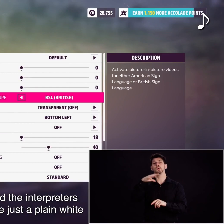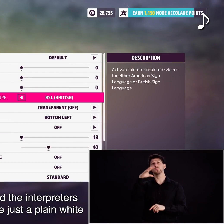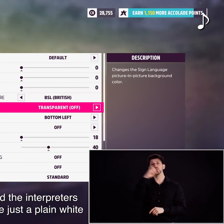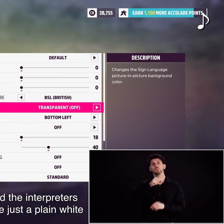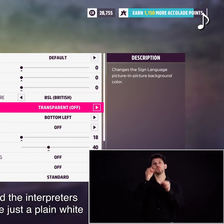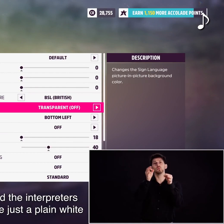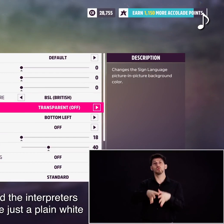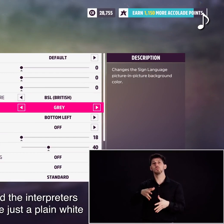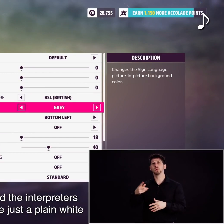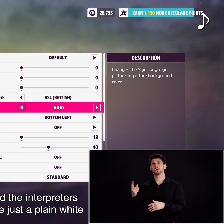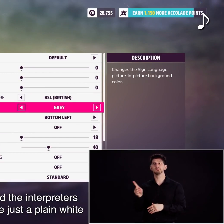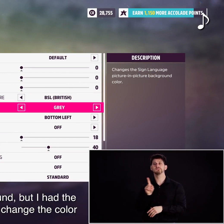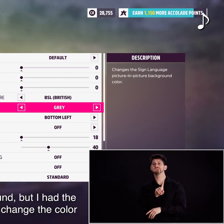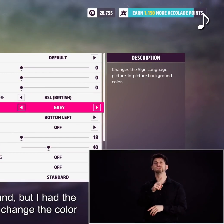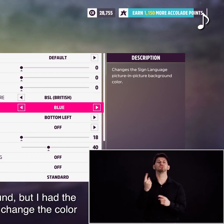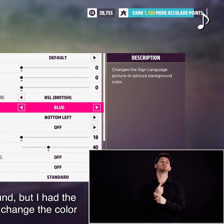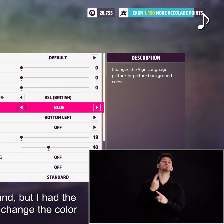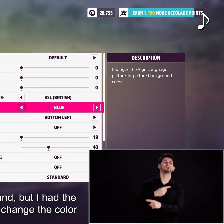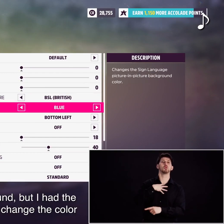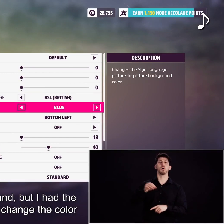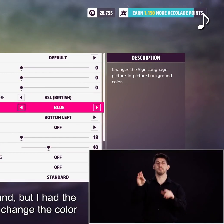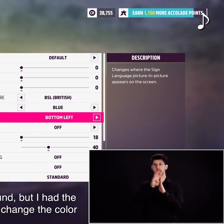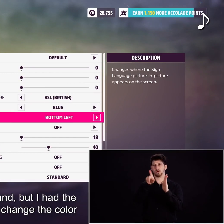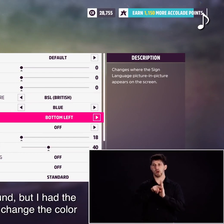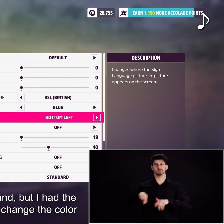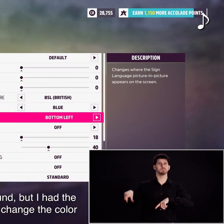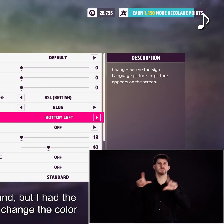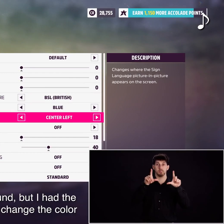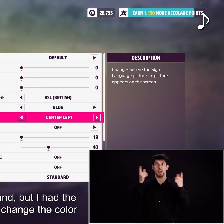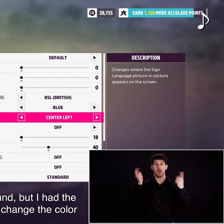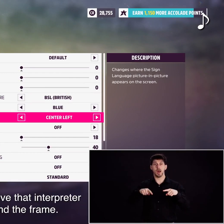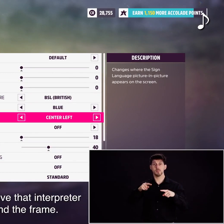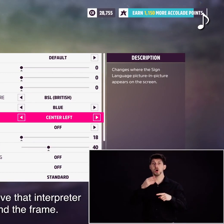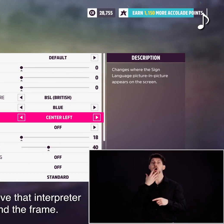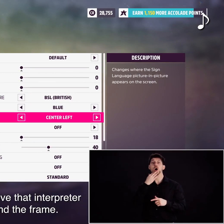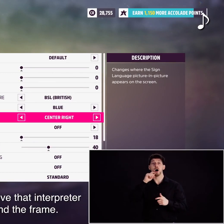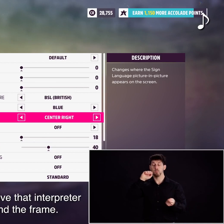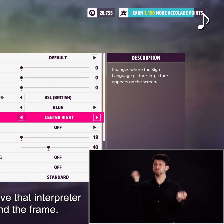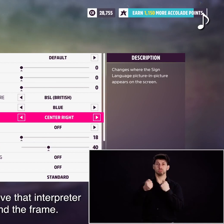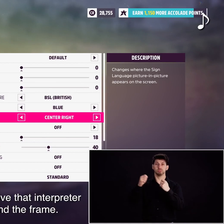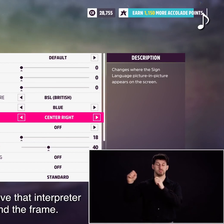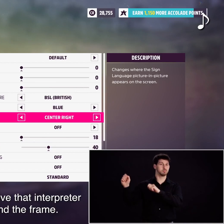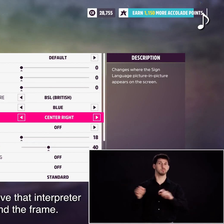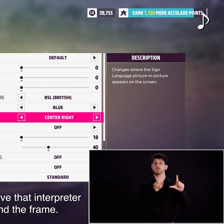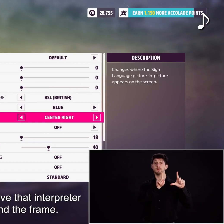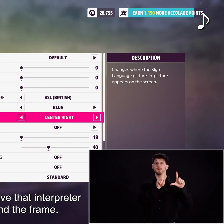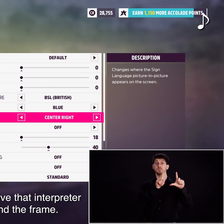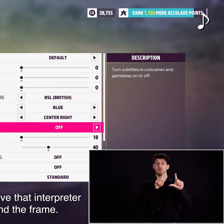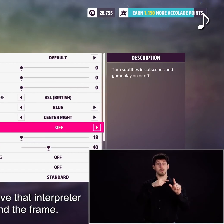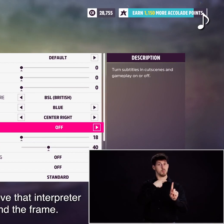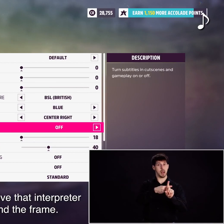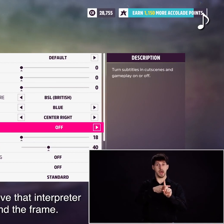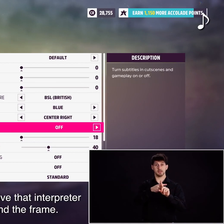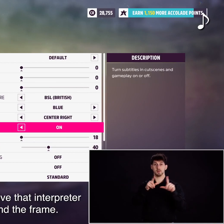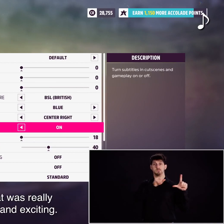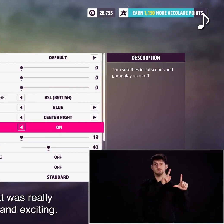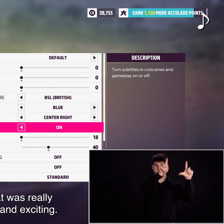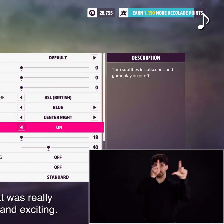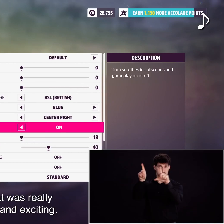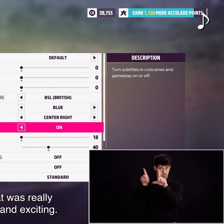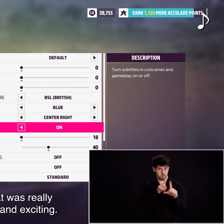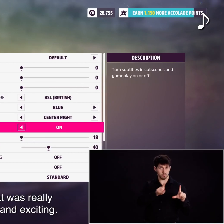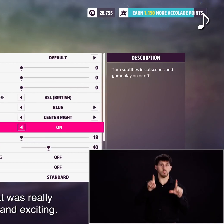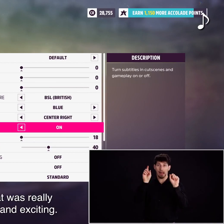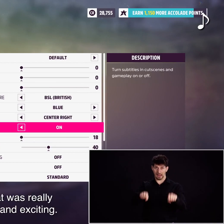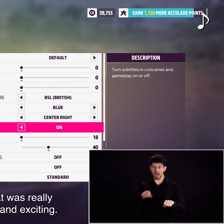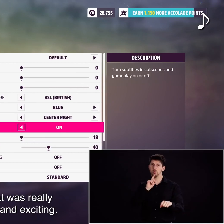would have just a plain white background, but I had the option to change the color and, you know, to move that interpreter around the frame. That was